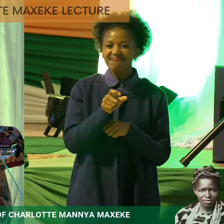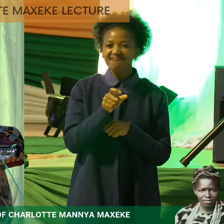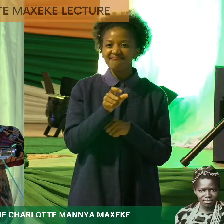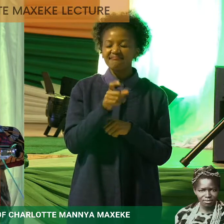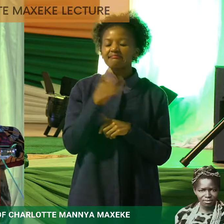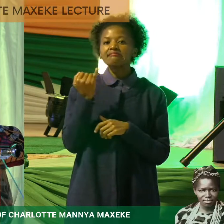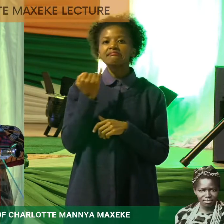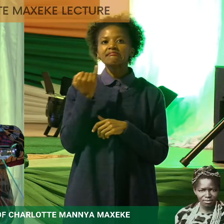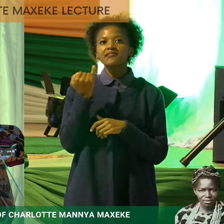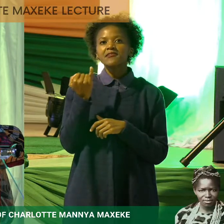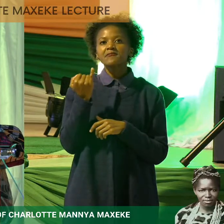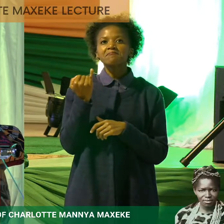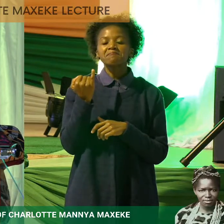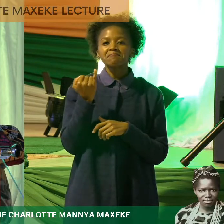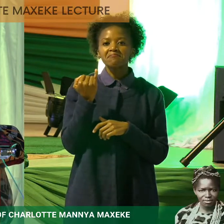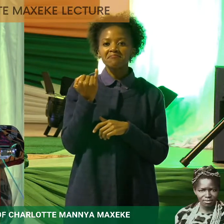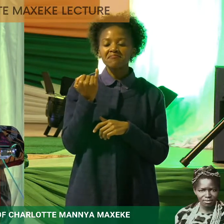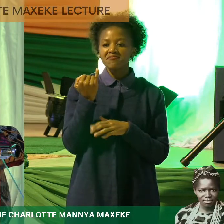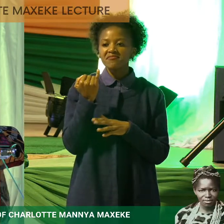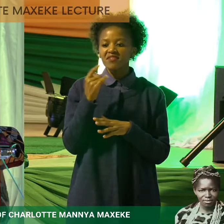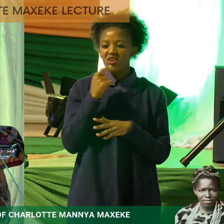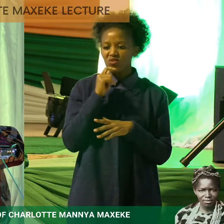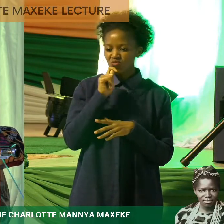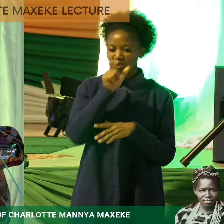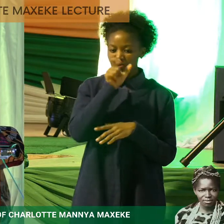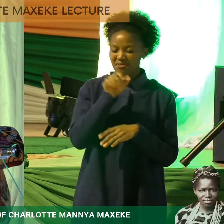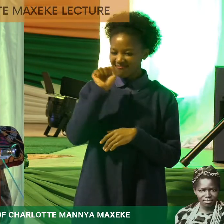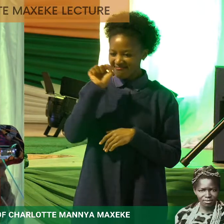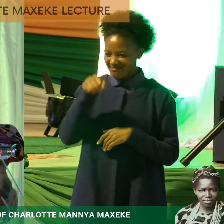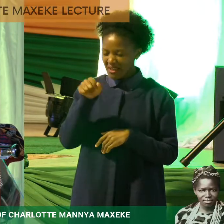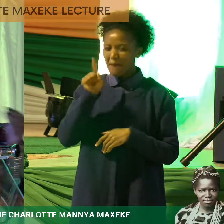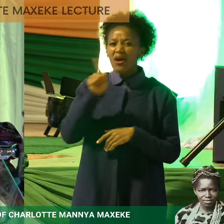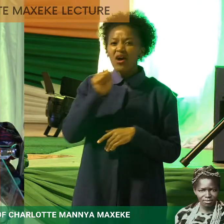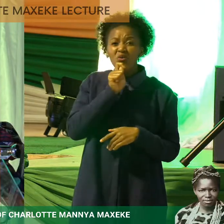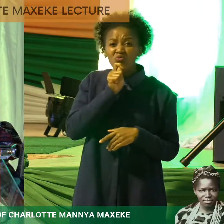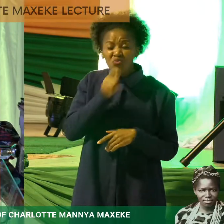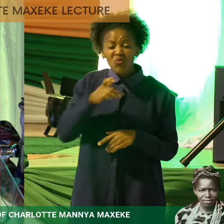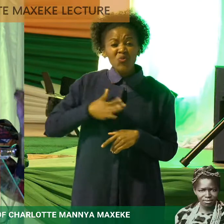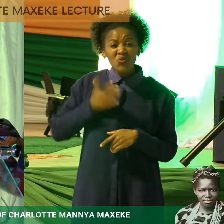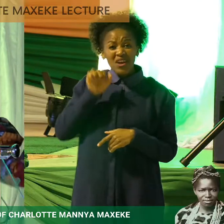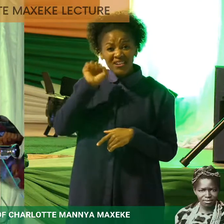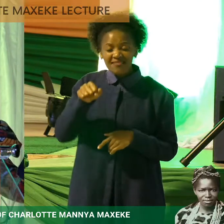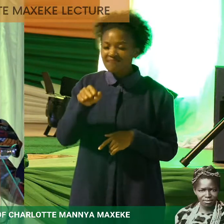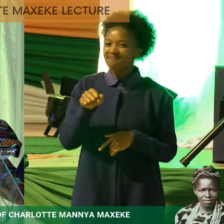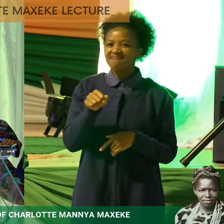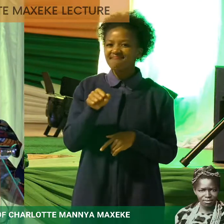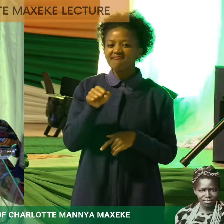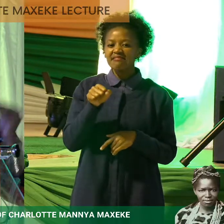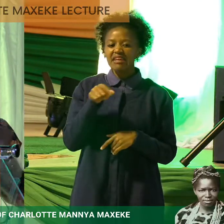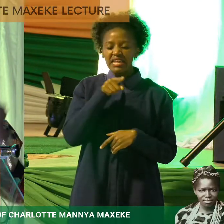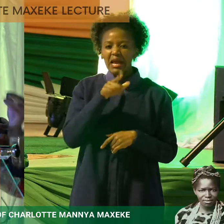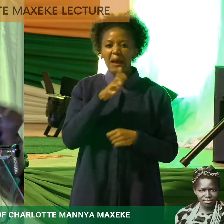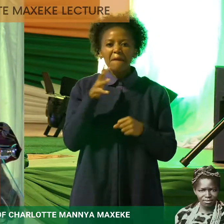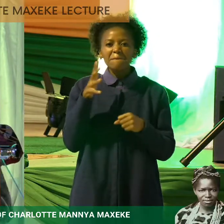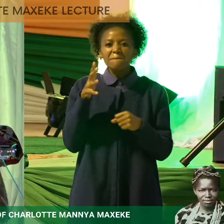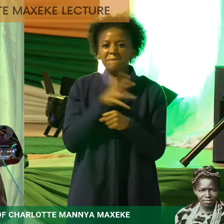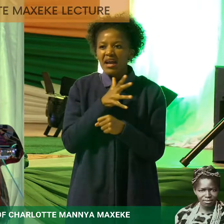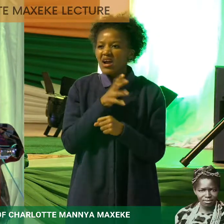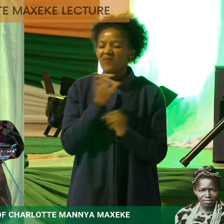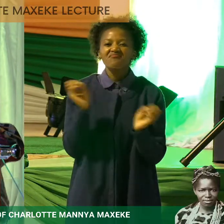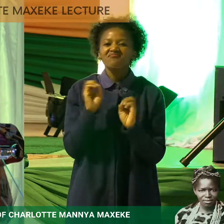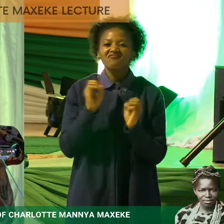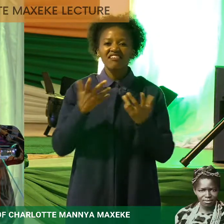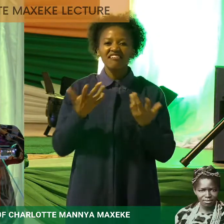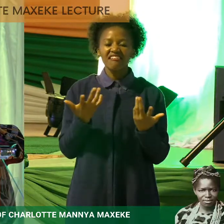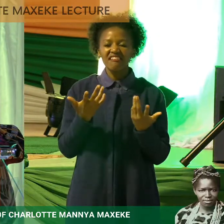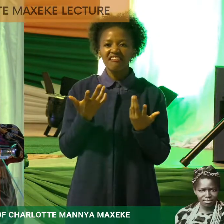form of consent, but it's not a consent. It's because the power of that person is the one that drives you to